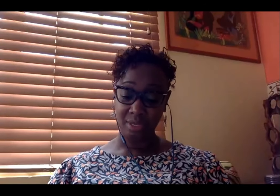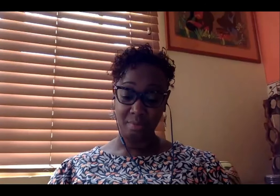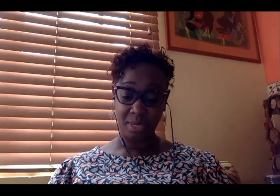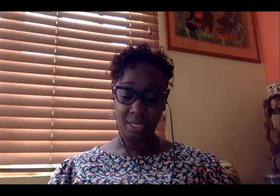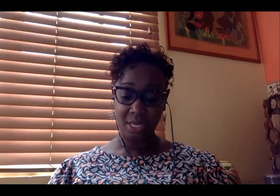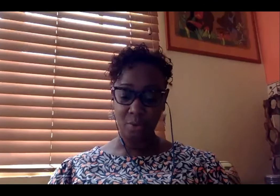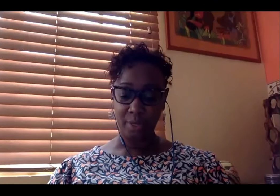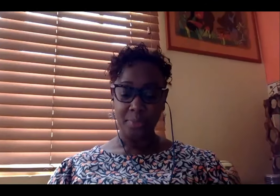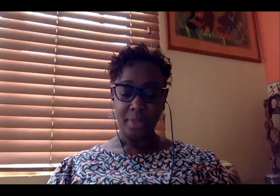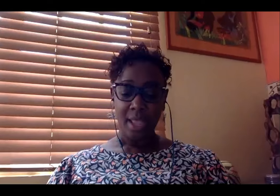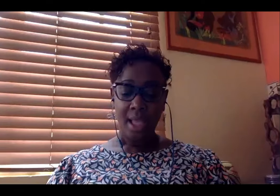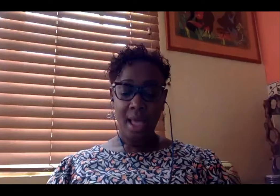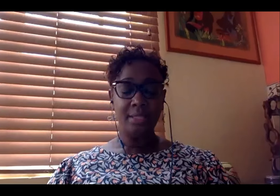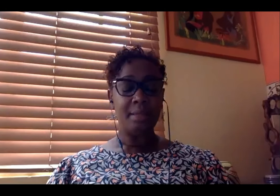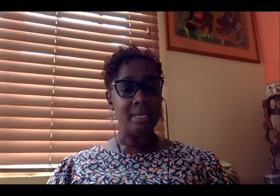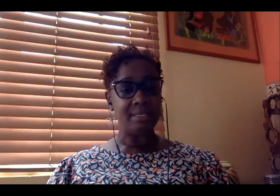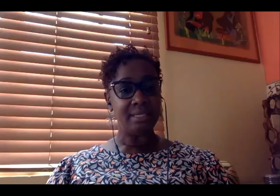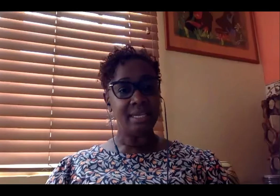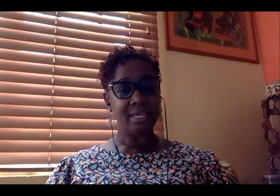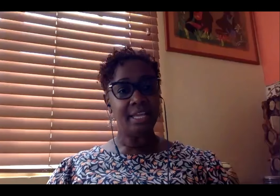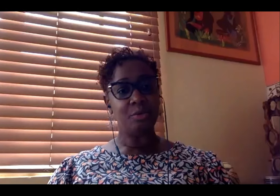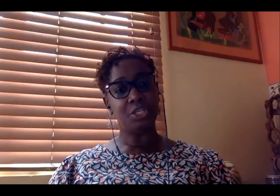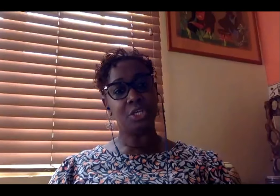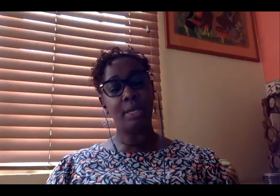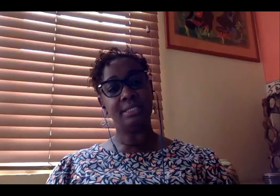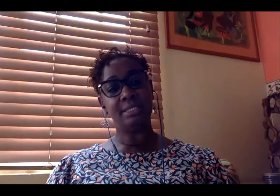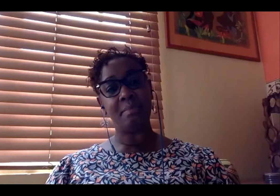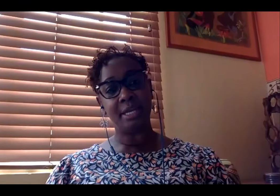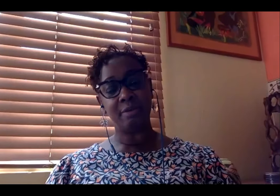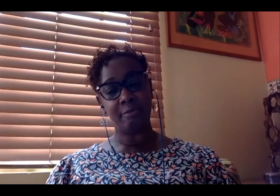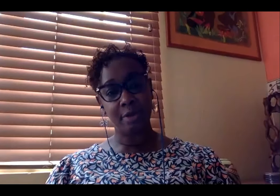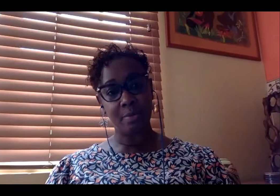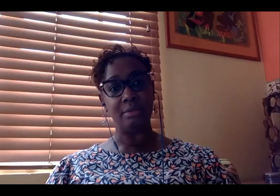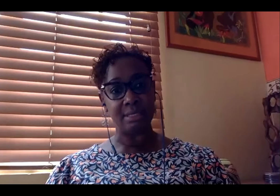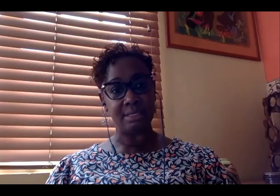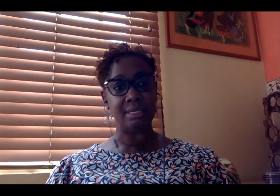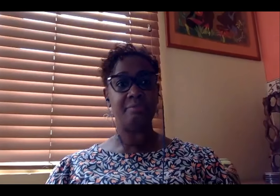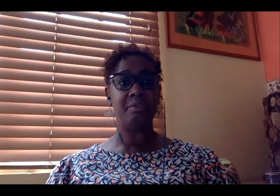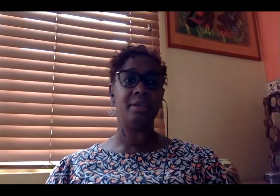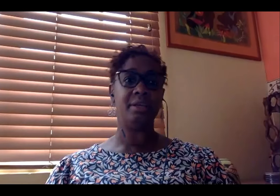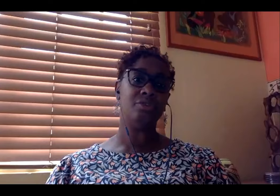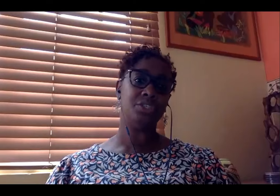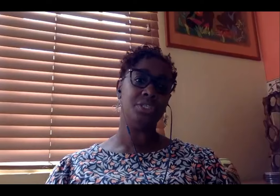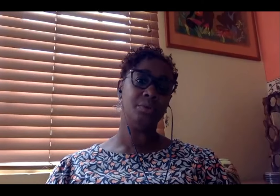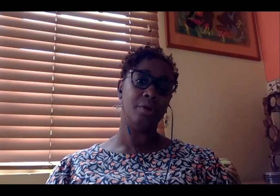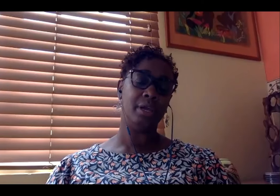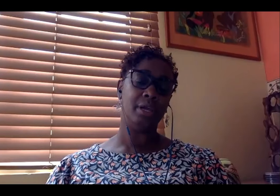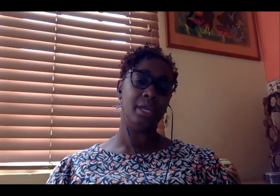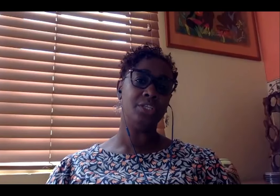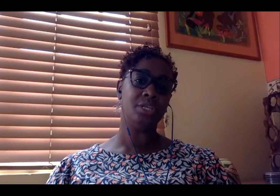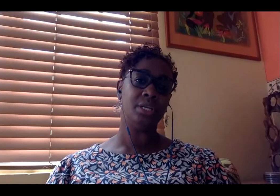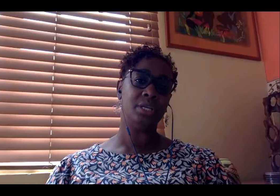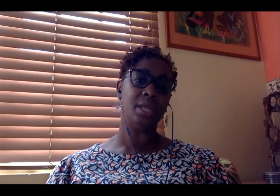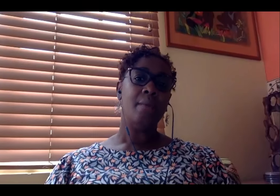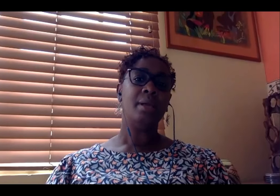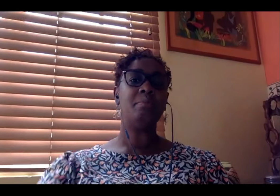being equal. The basic education quality management framework, another significant strategy that we are engaged in,